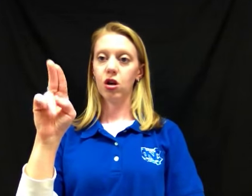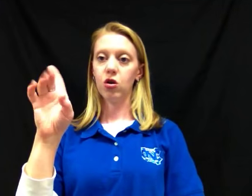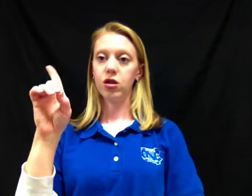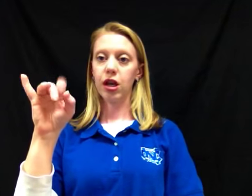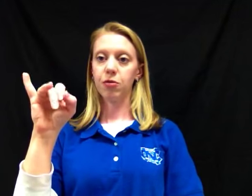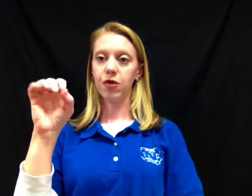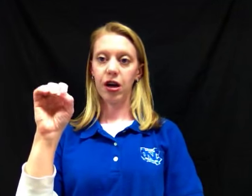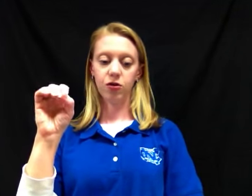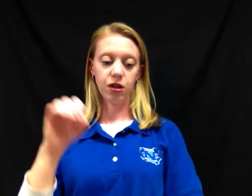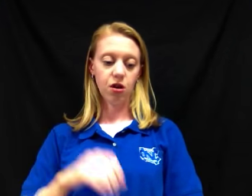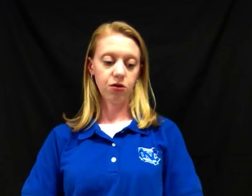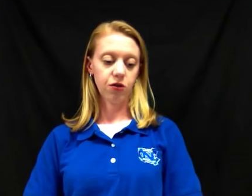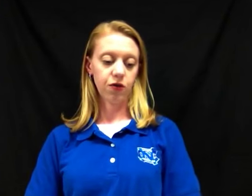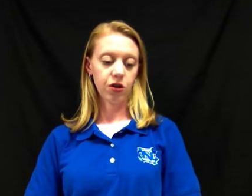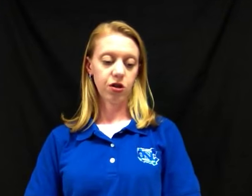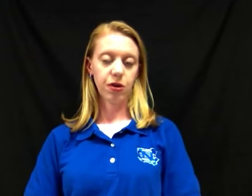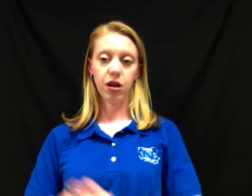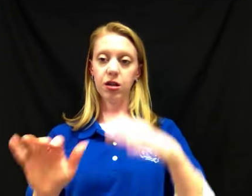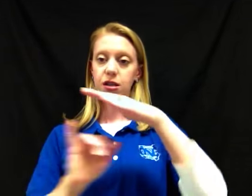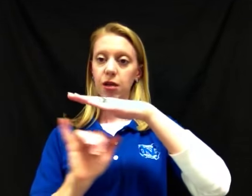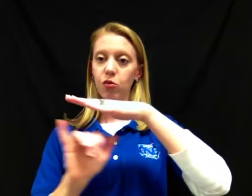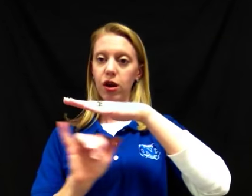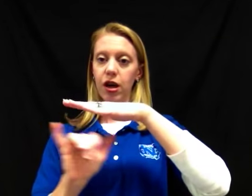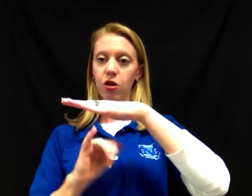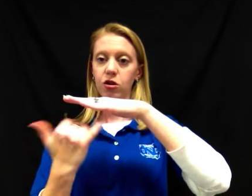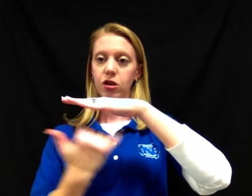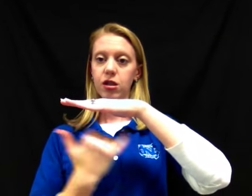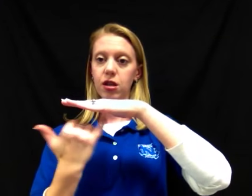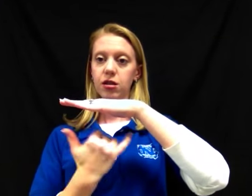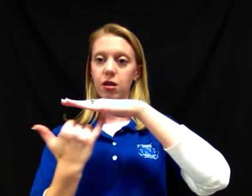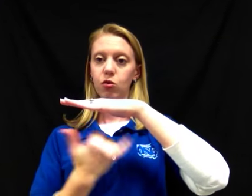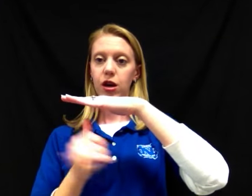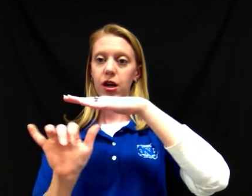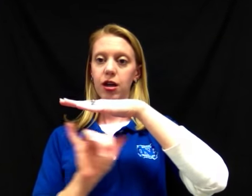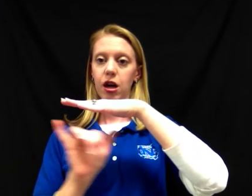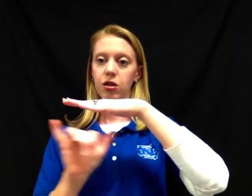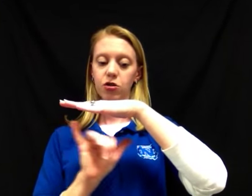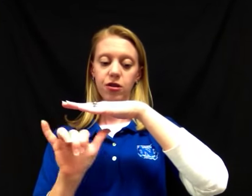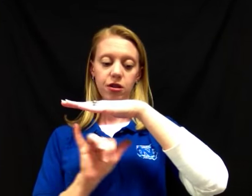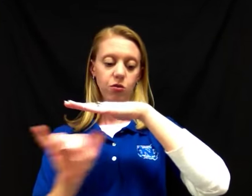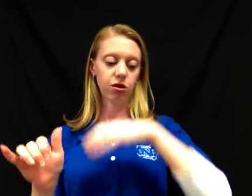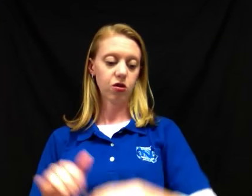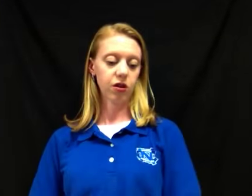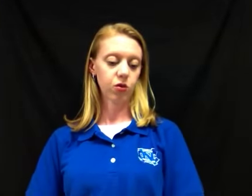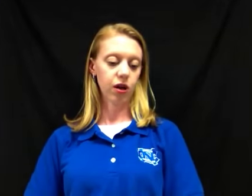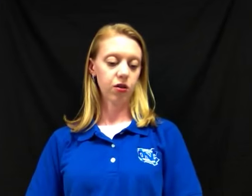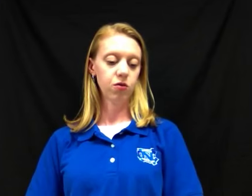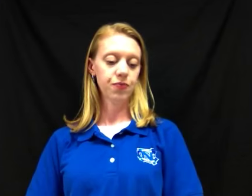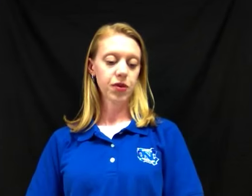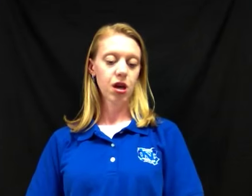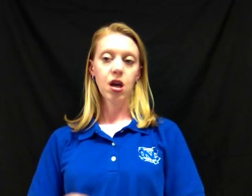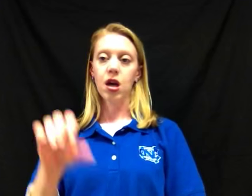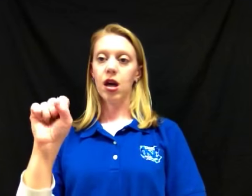Studio, type of housing, also fingerspelled. Subway, or you can sign subway. I learned this one, so that's what I do.